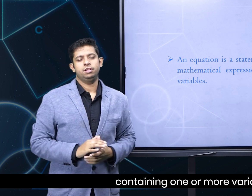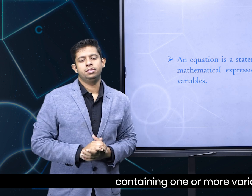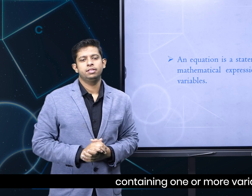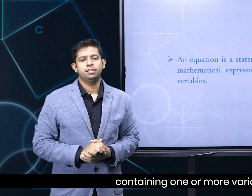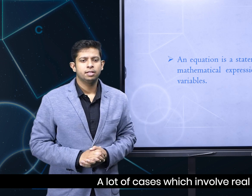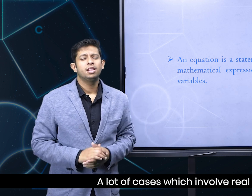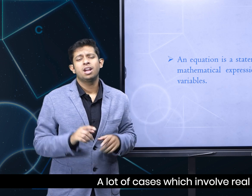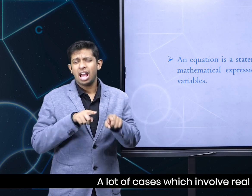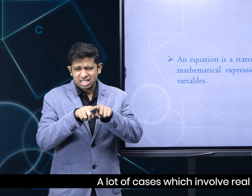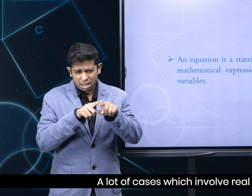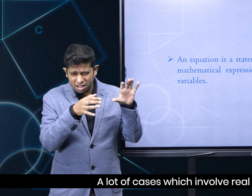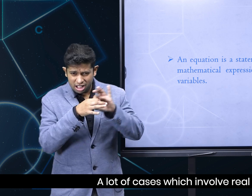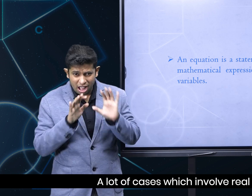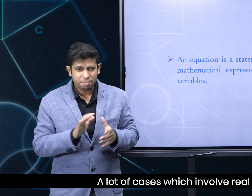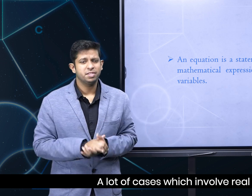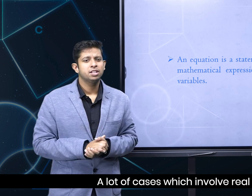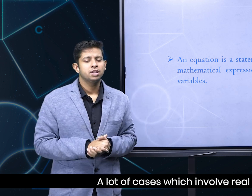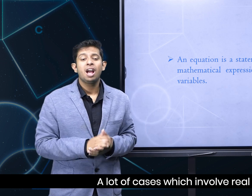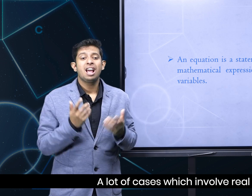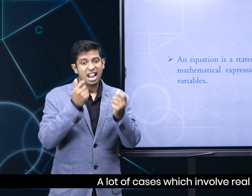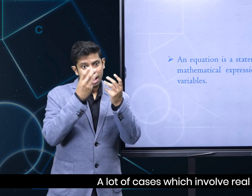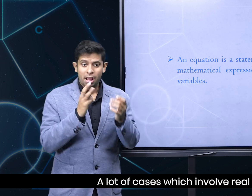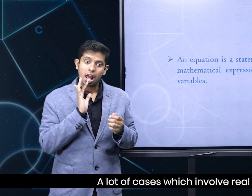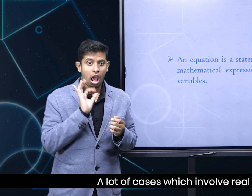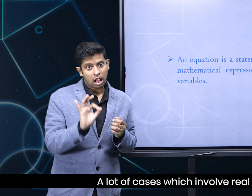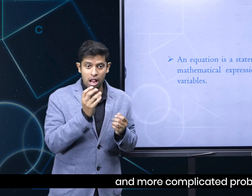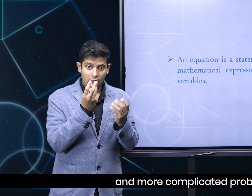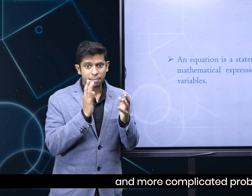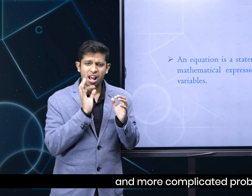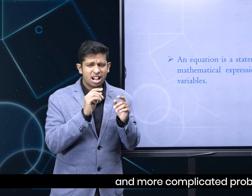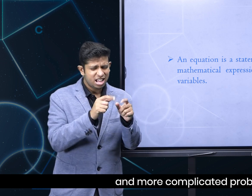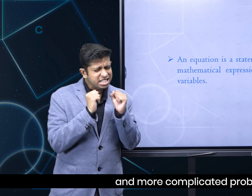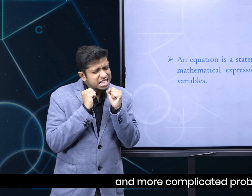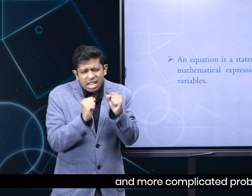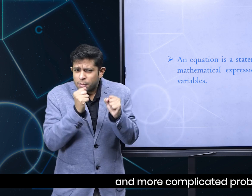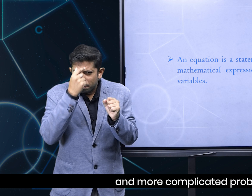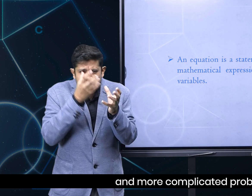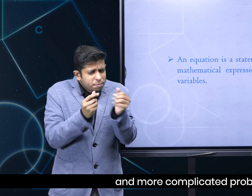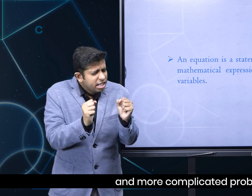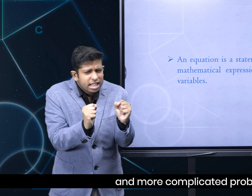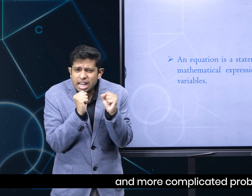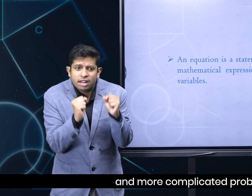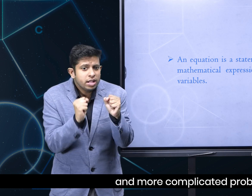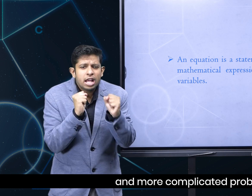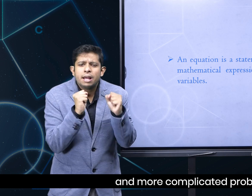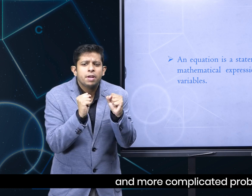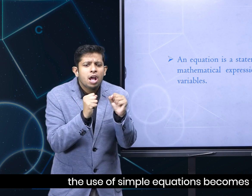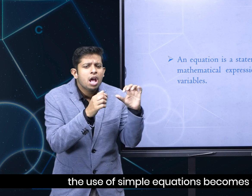variables. A lot of cases which involve real numbers and more complicated problems, the use